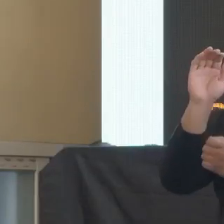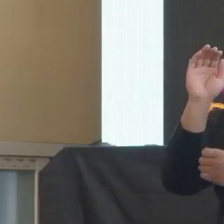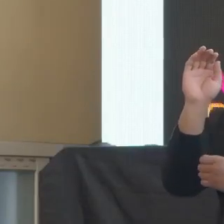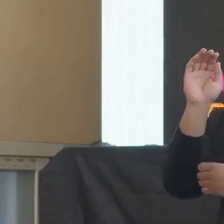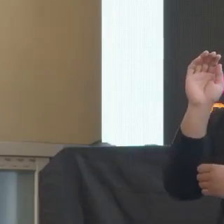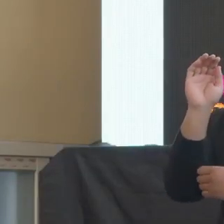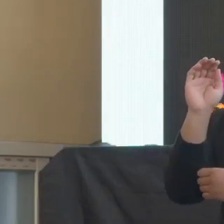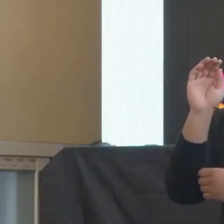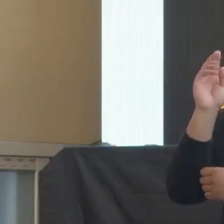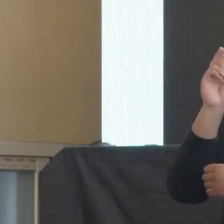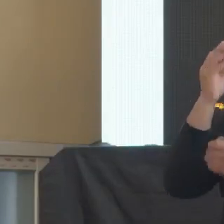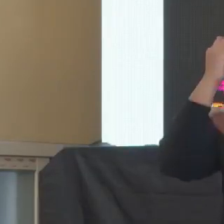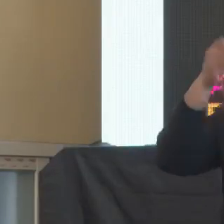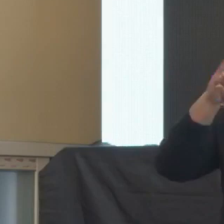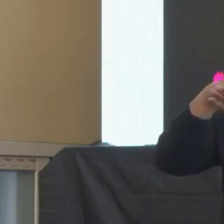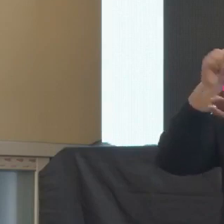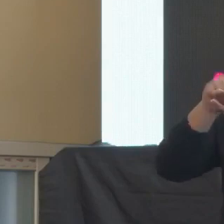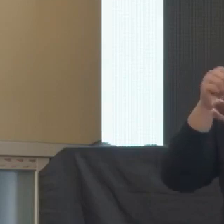on,